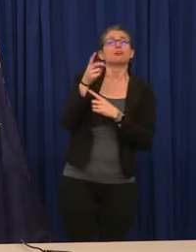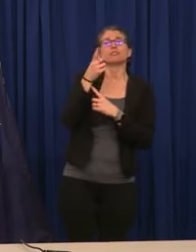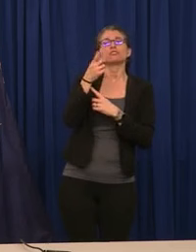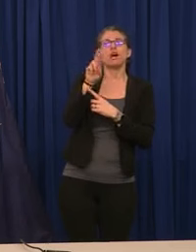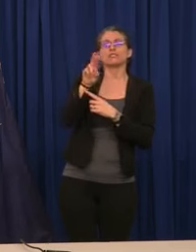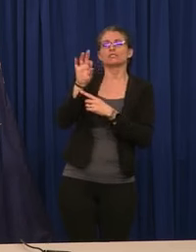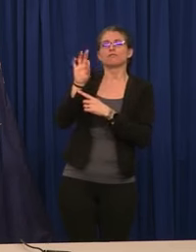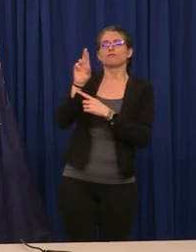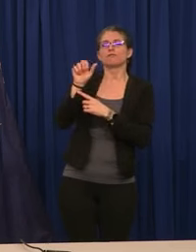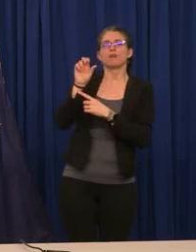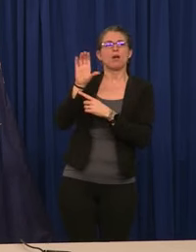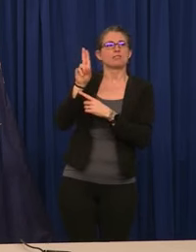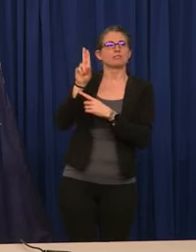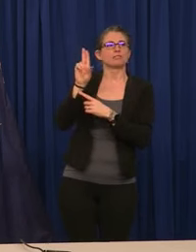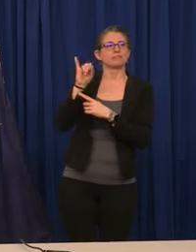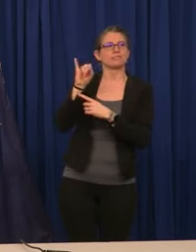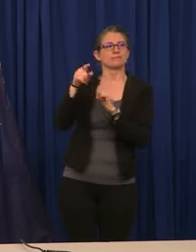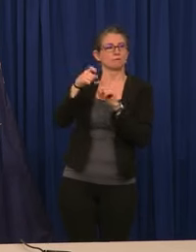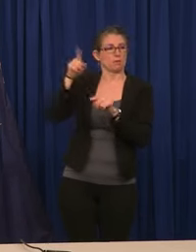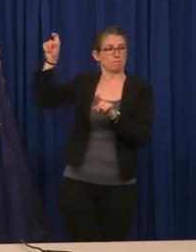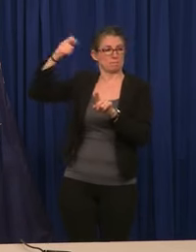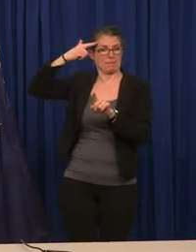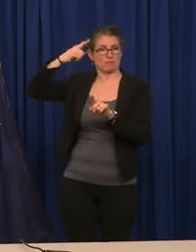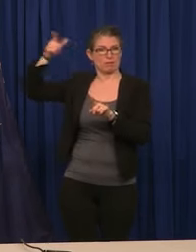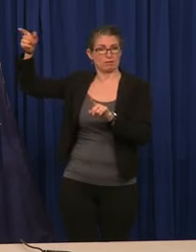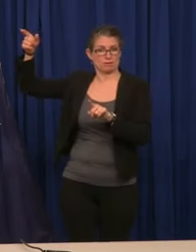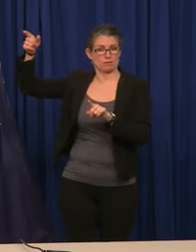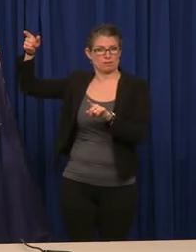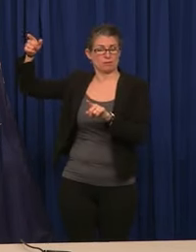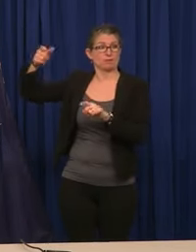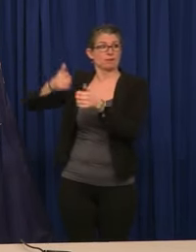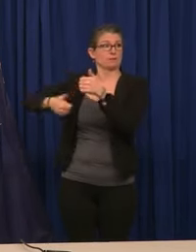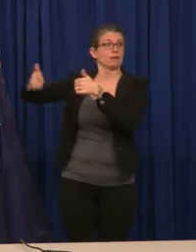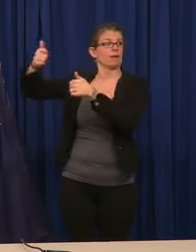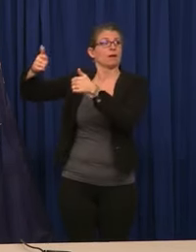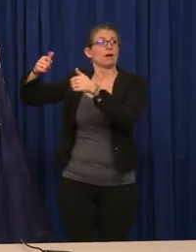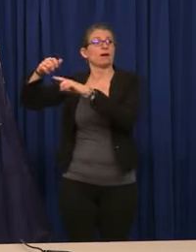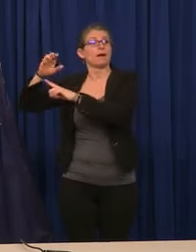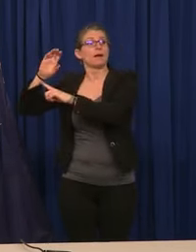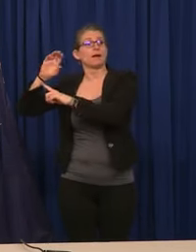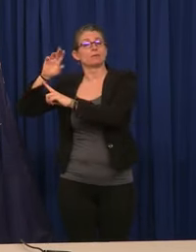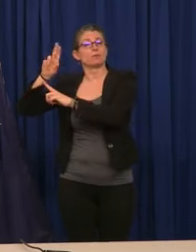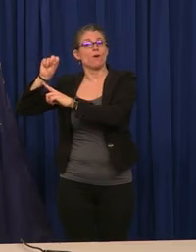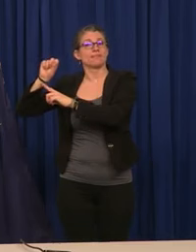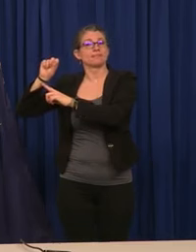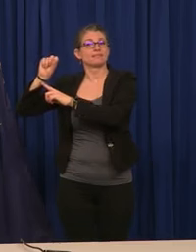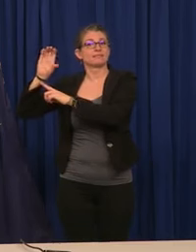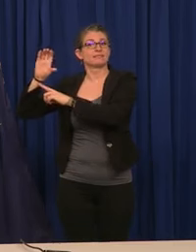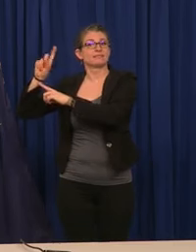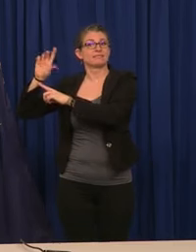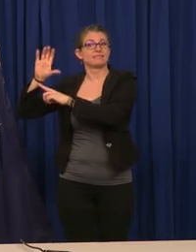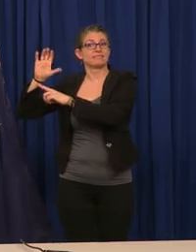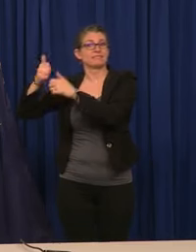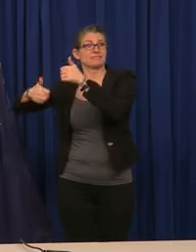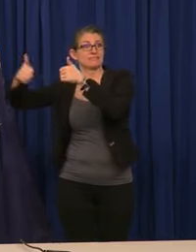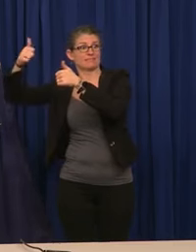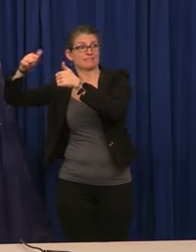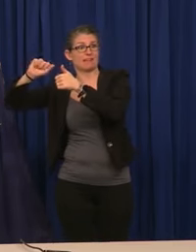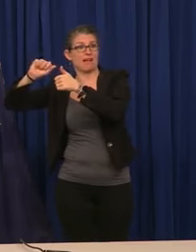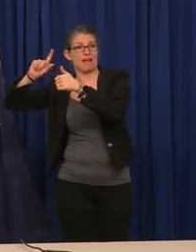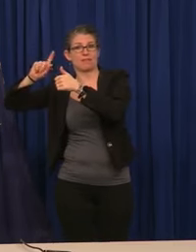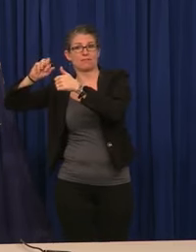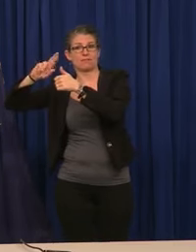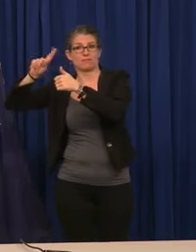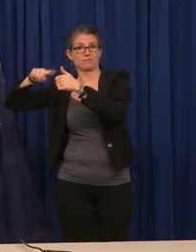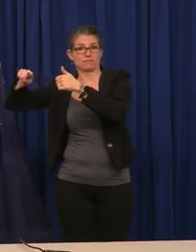symptoms has to be approached carefully. It's not that anyone's against it. The question is what to do with